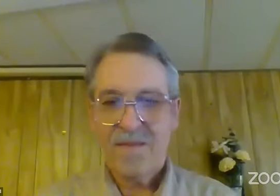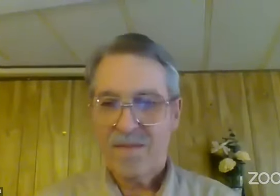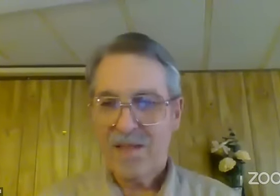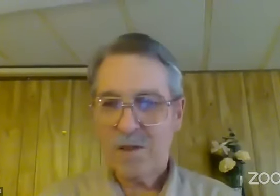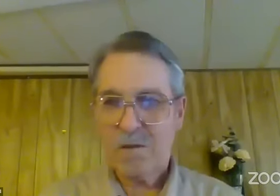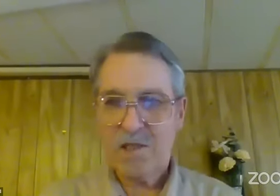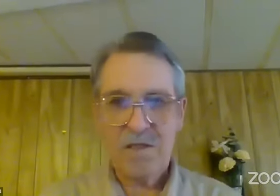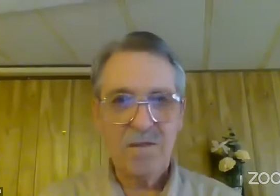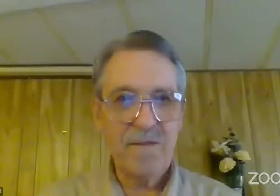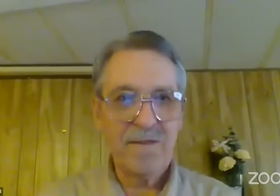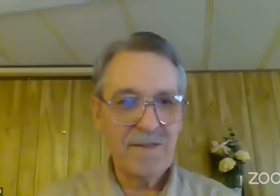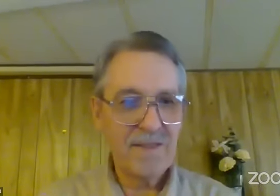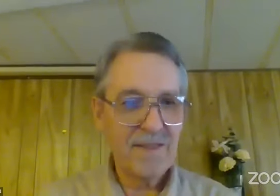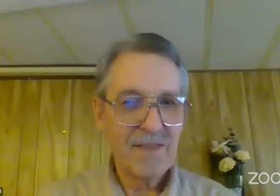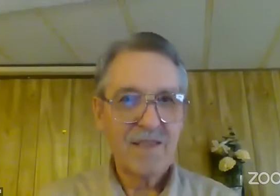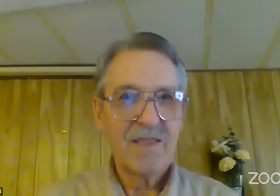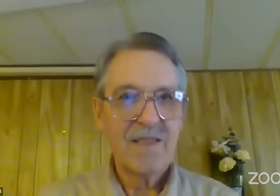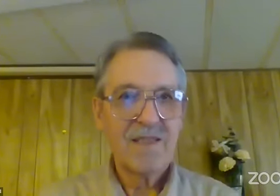Thank you, Chris.